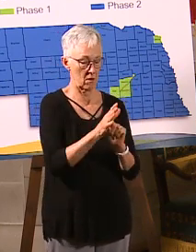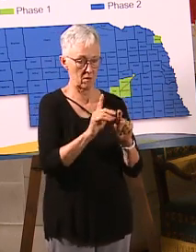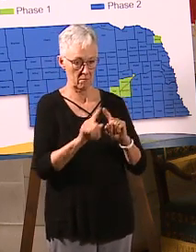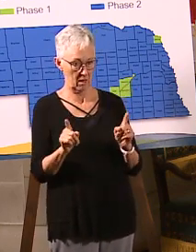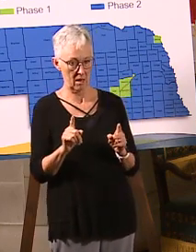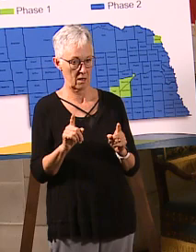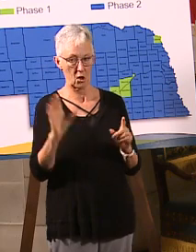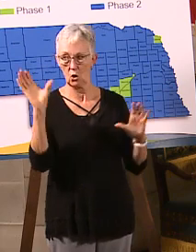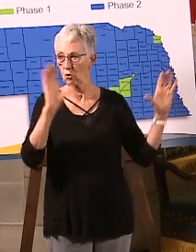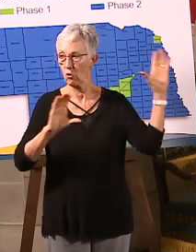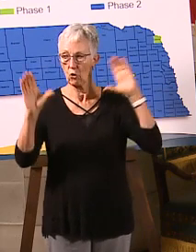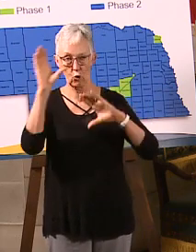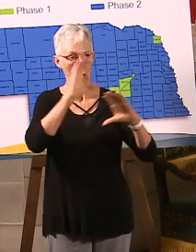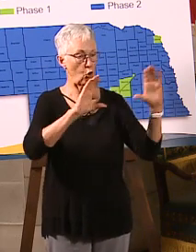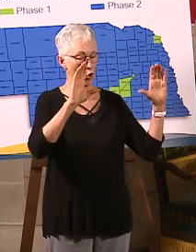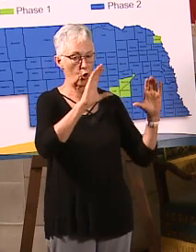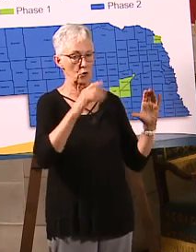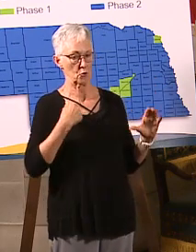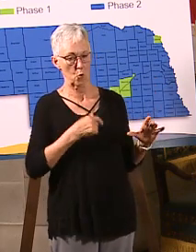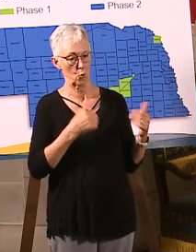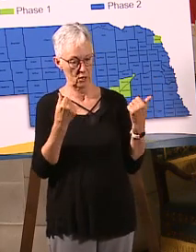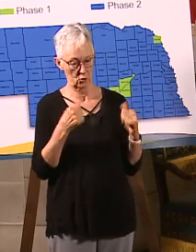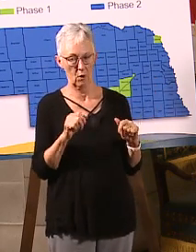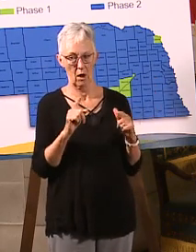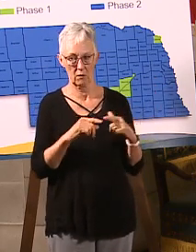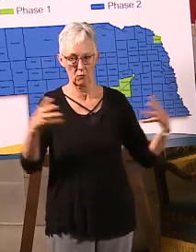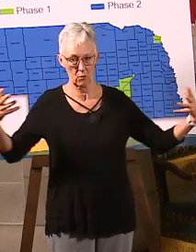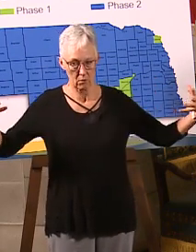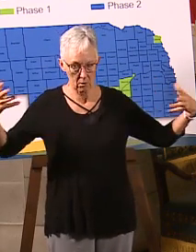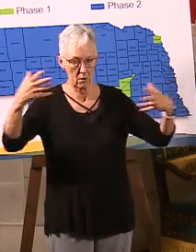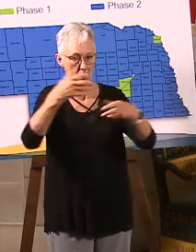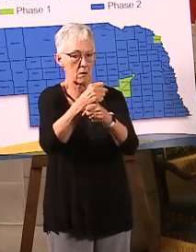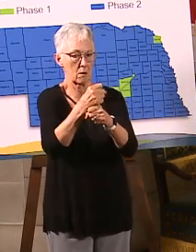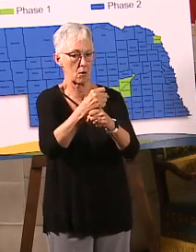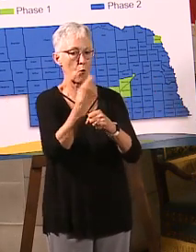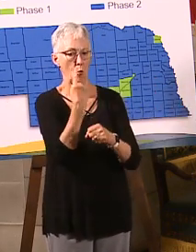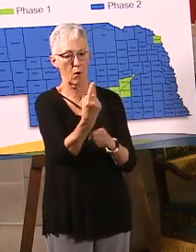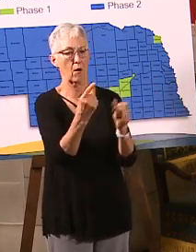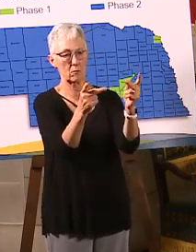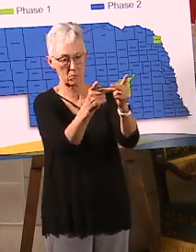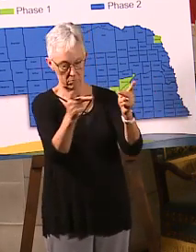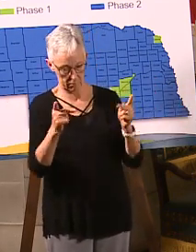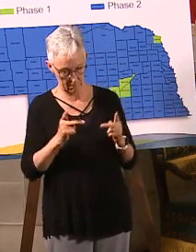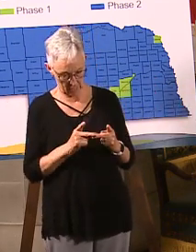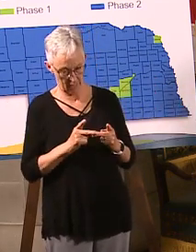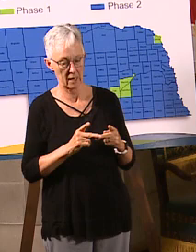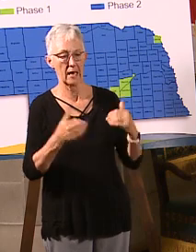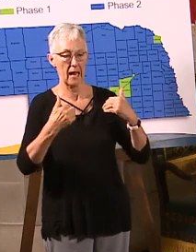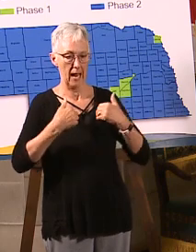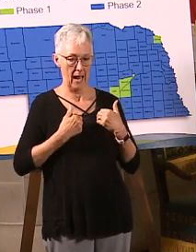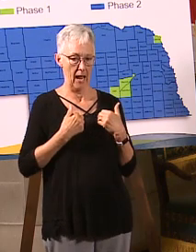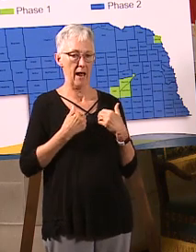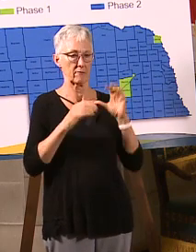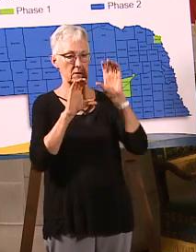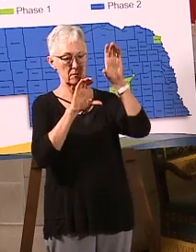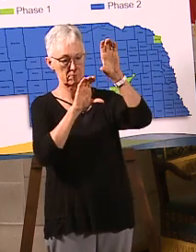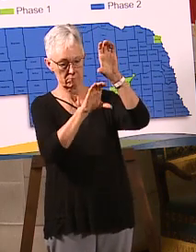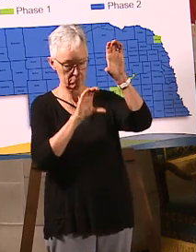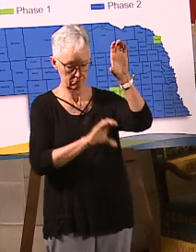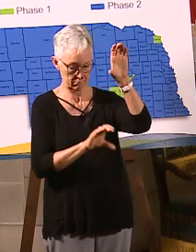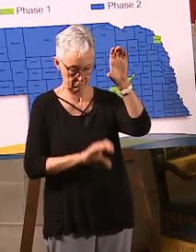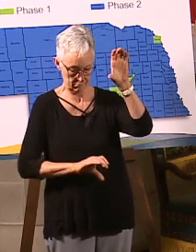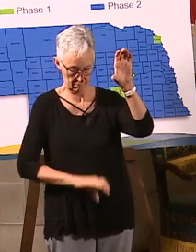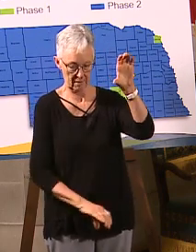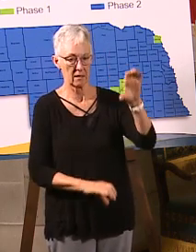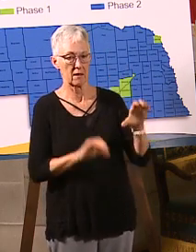do. Our goal was to be able to try to help people find that information, find that guidance, find that training to allow them to